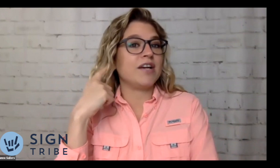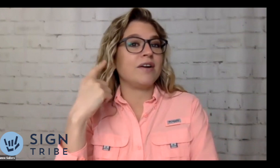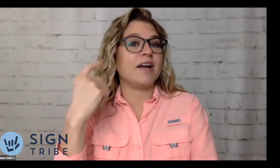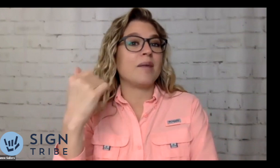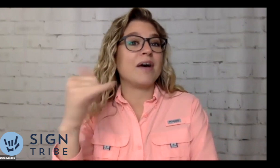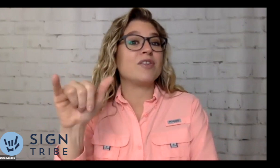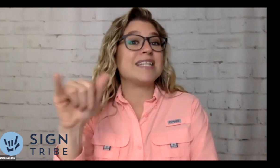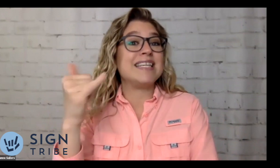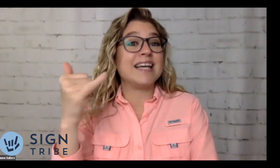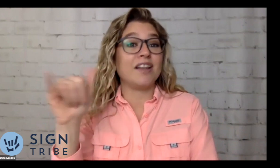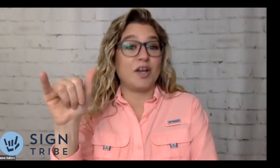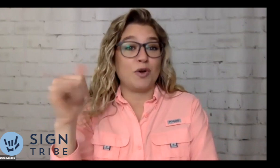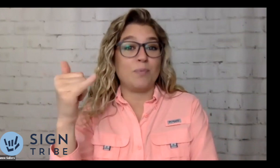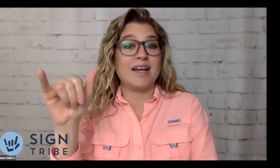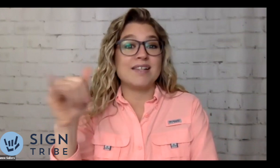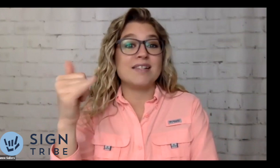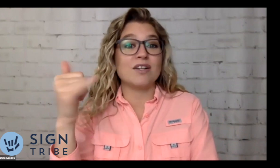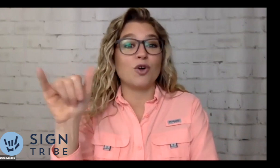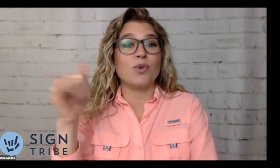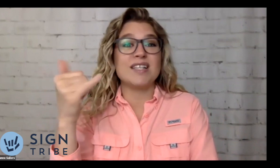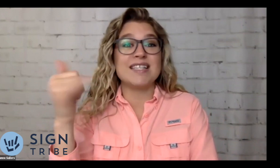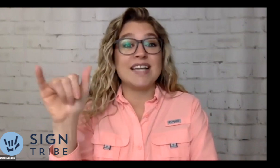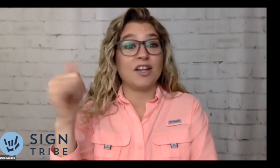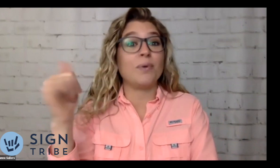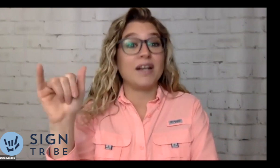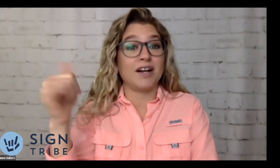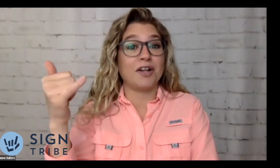come out to yellow because gold is yellow in color.